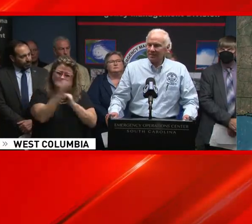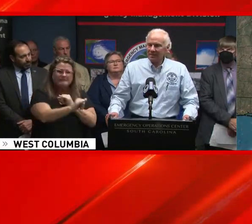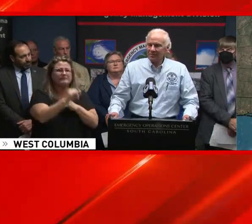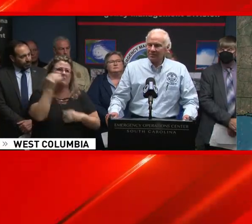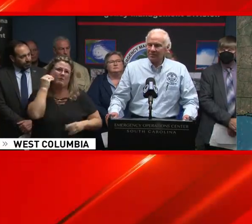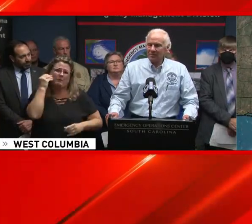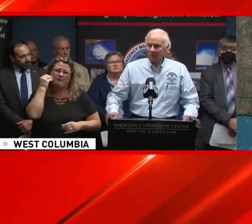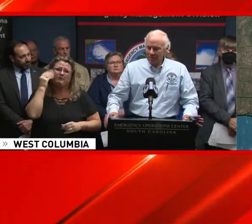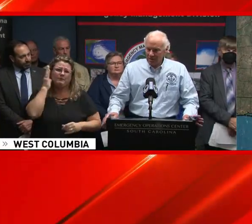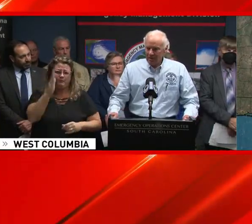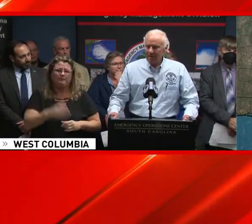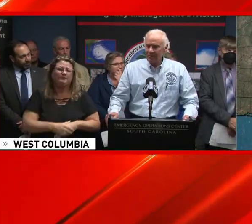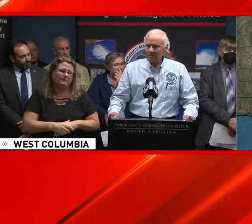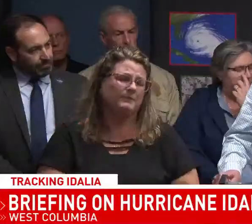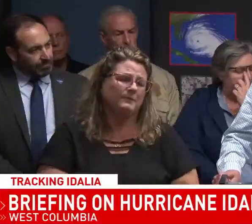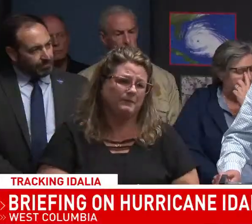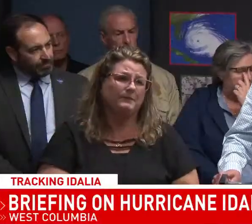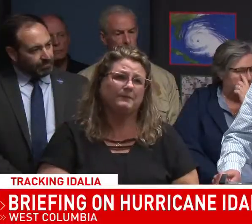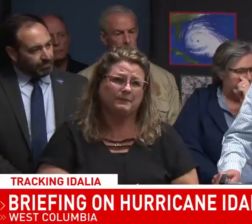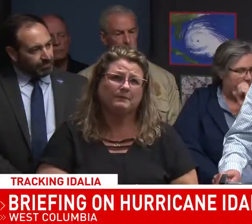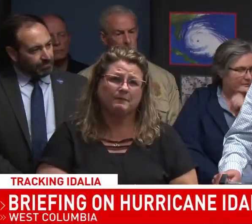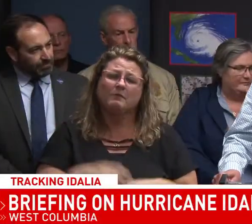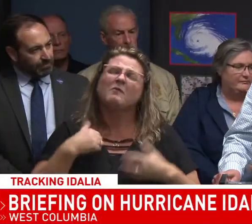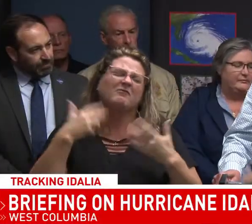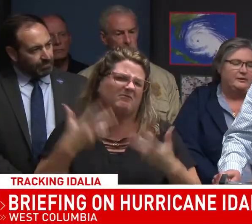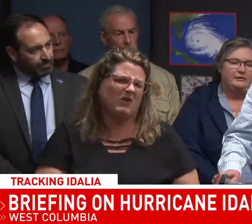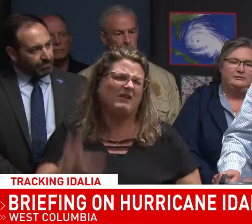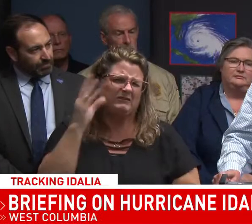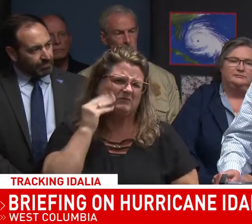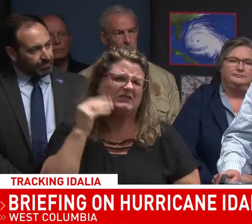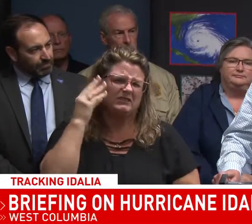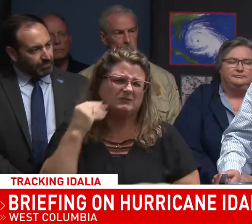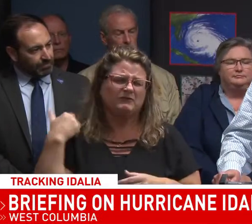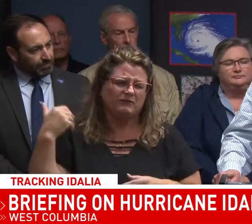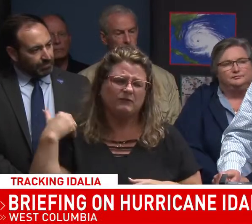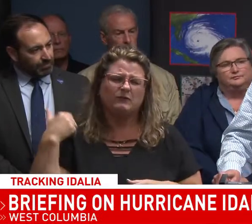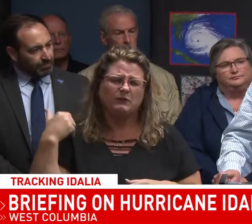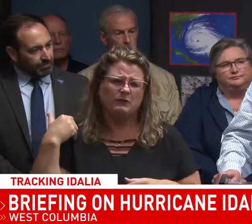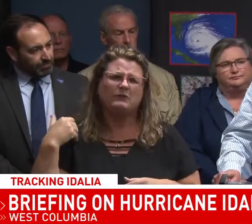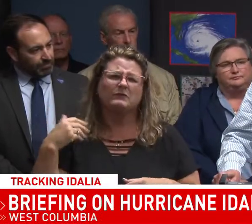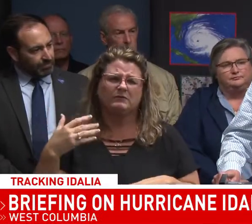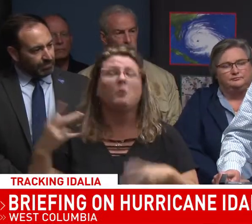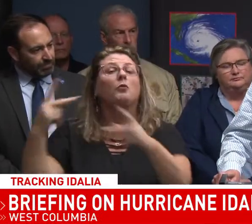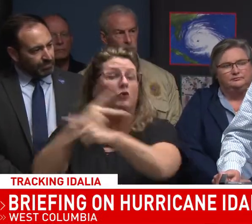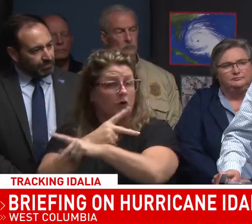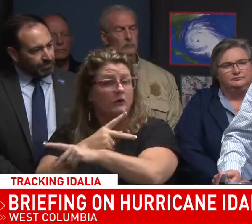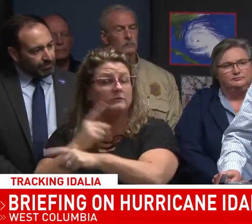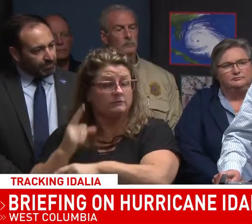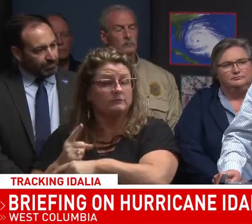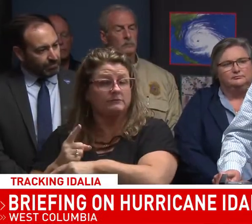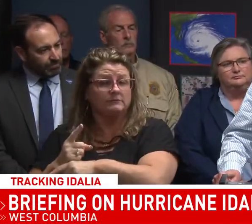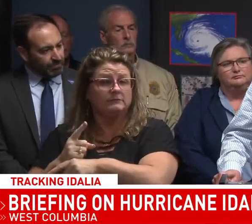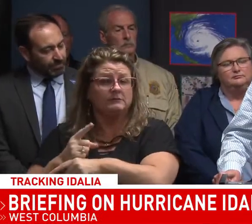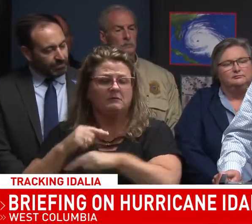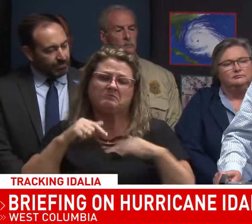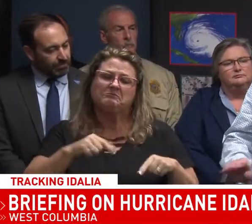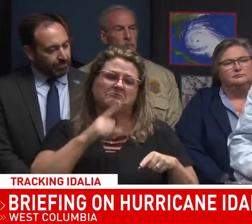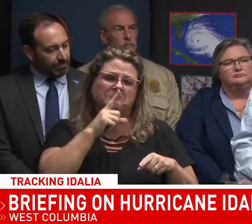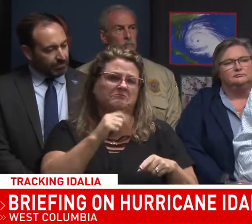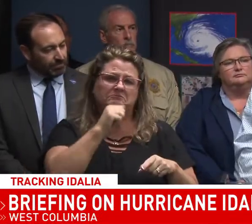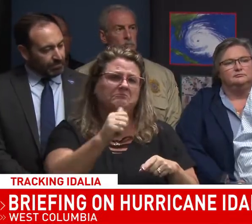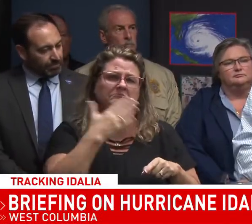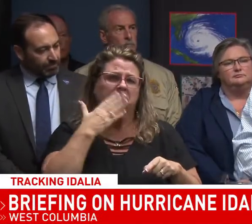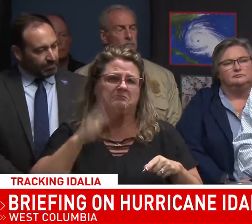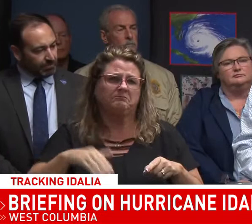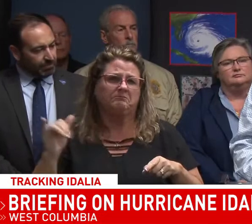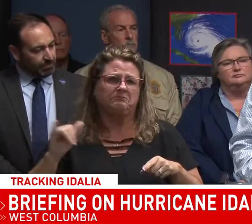that. So we've been through this before. We've been through a lot worse than this one appears to be. So we